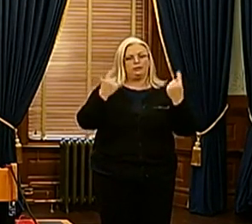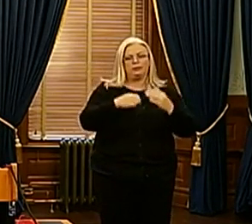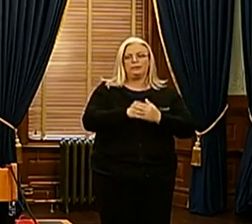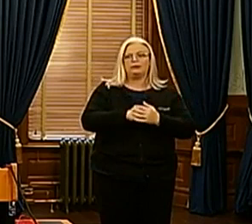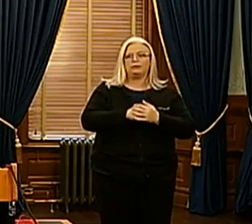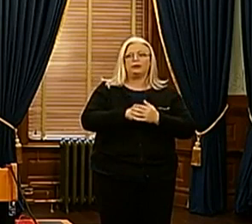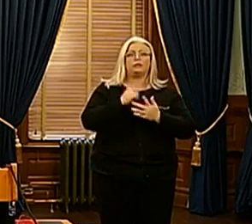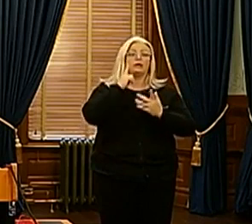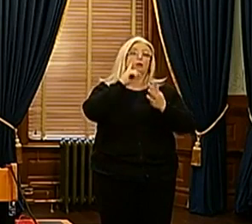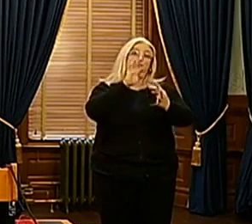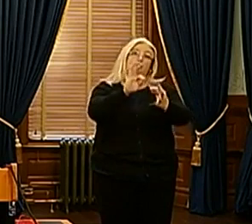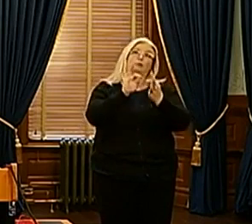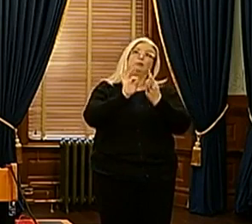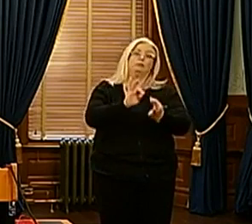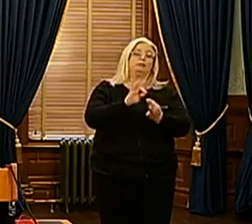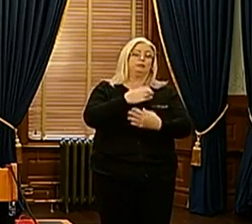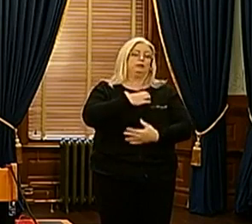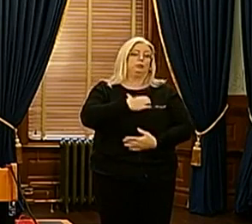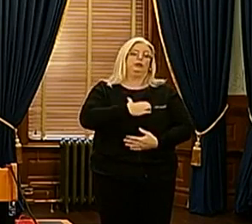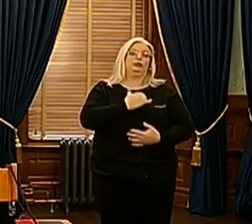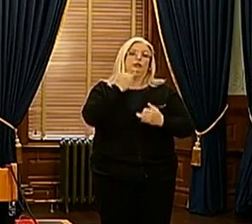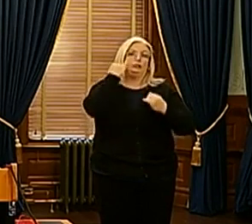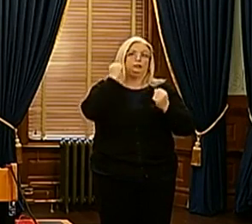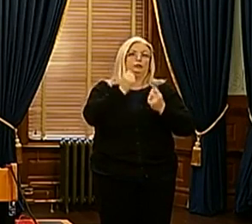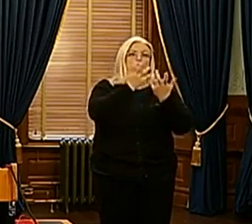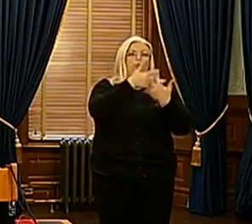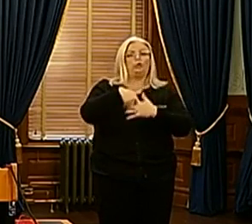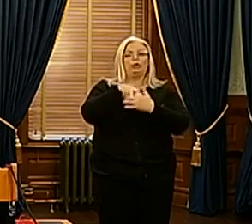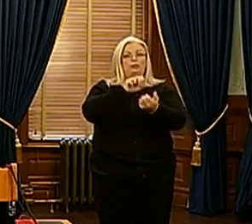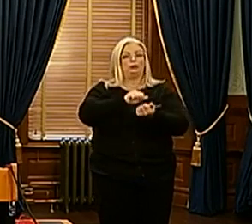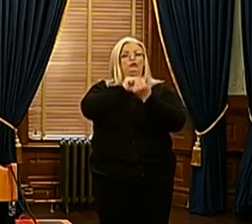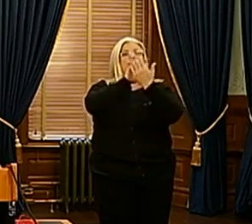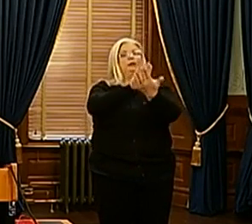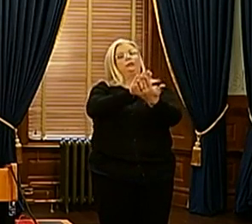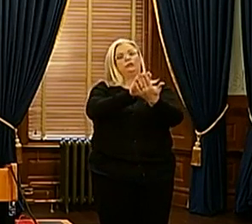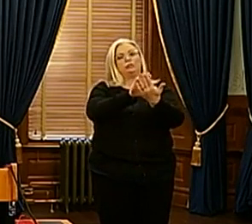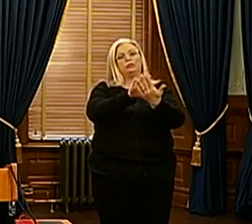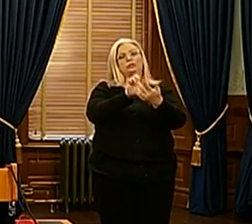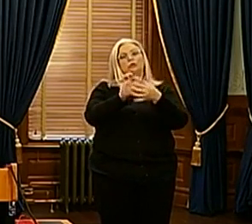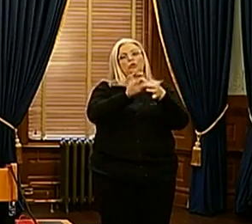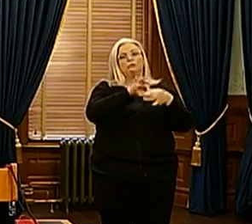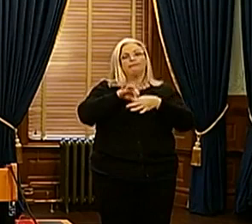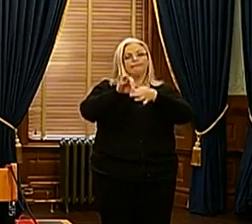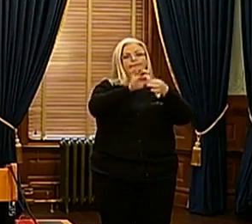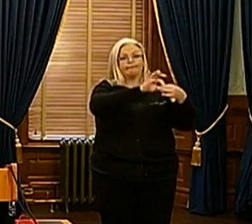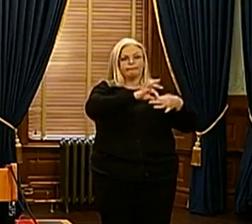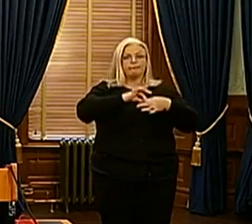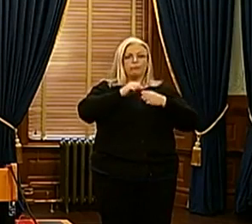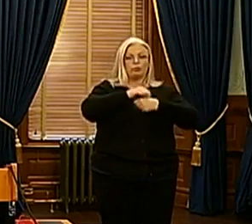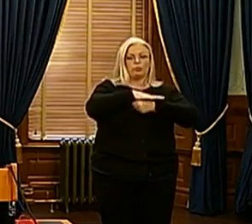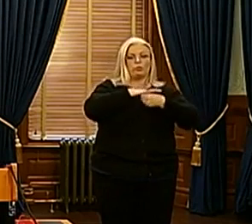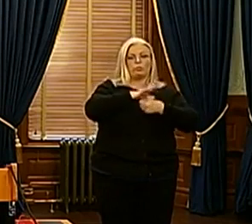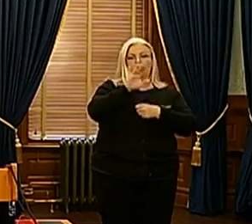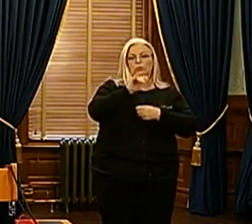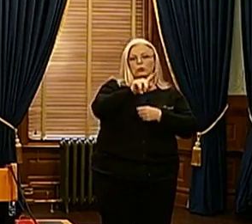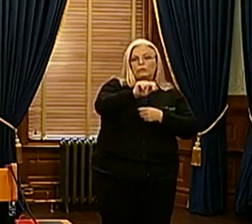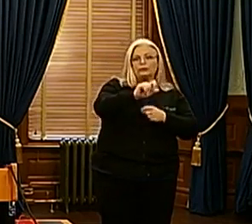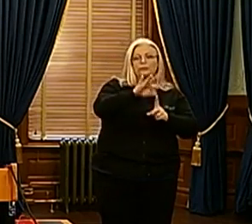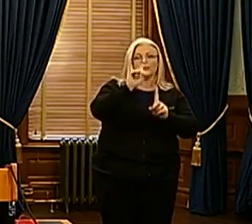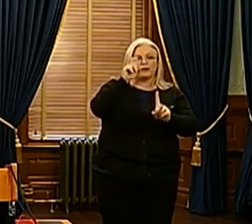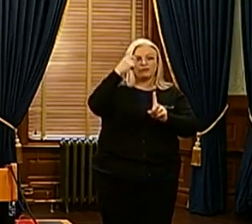it would be ideal if we can work out a strategy in cooperation with our local units of